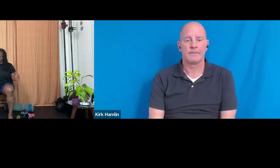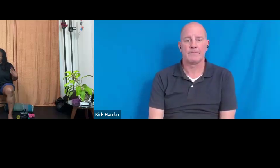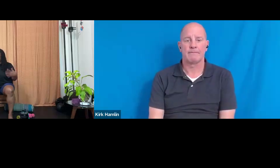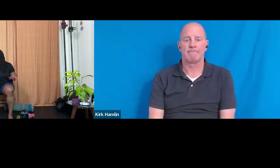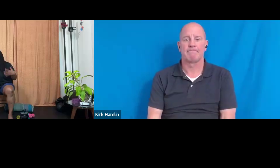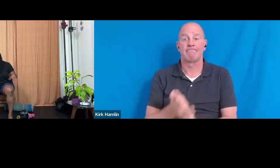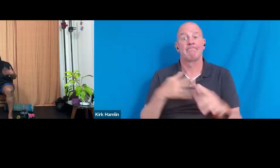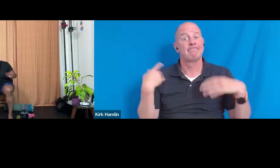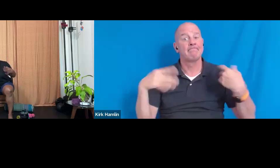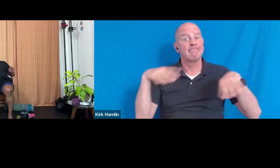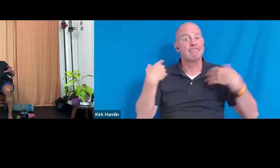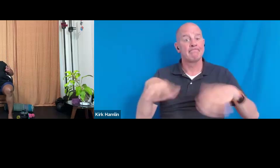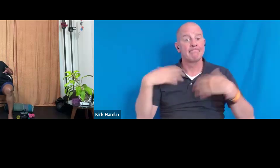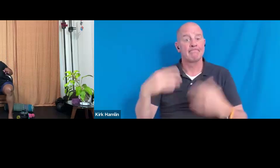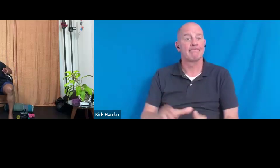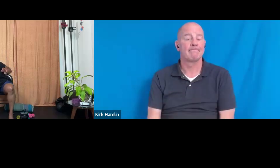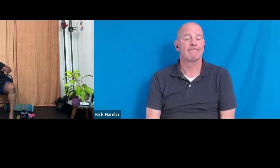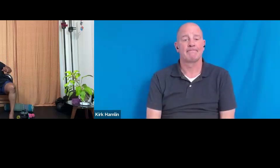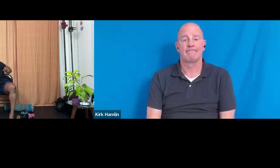Alrighty, shake it out.